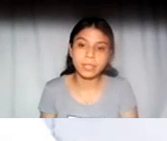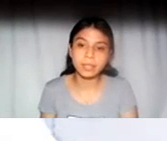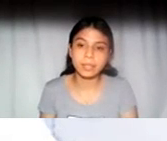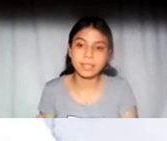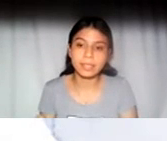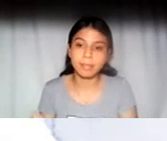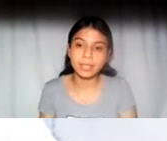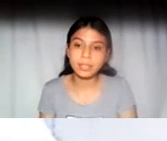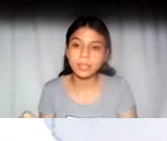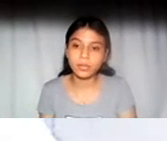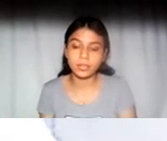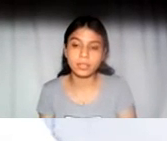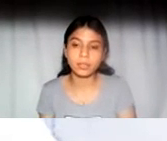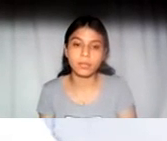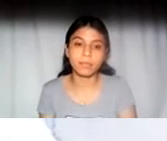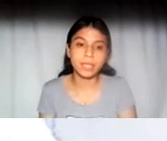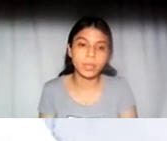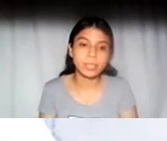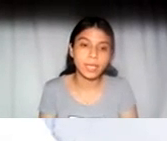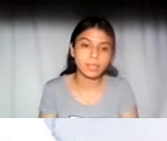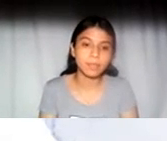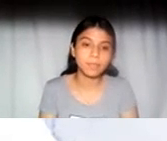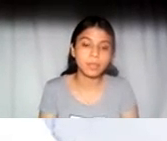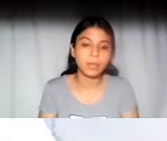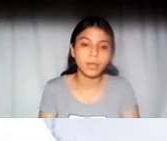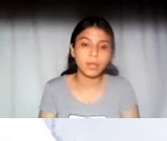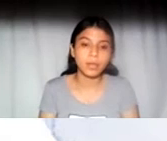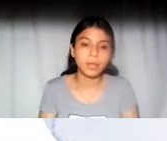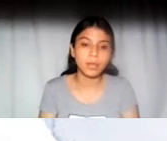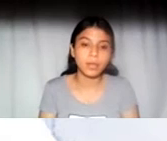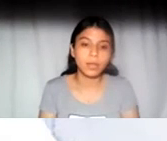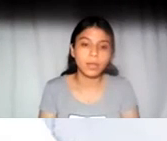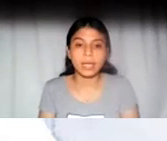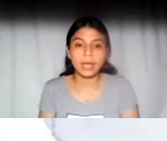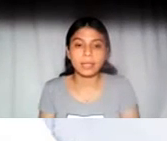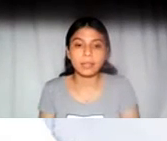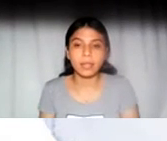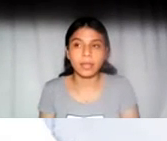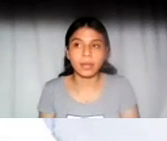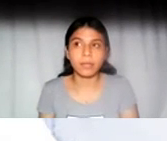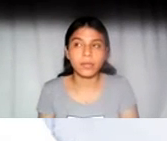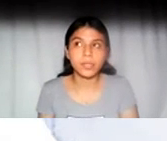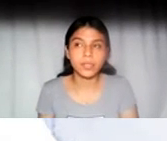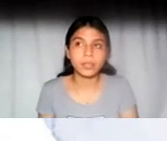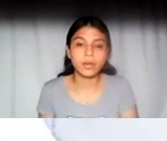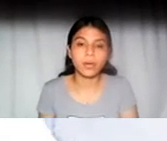the semantic content of manual signs. Mouthing can function on